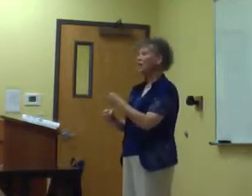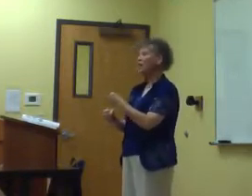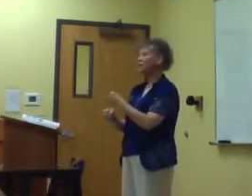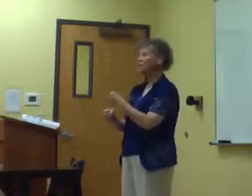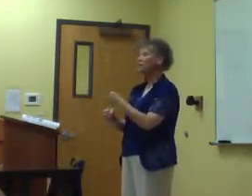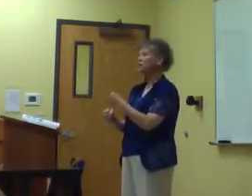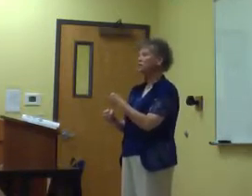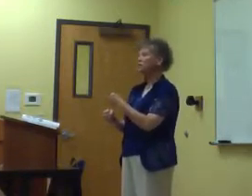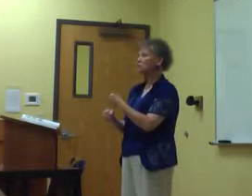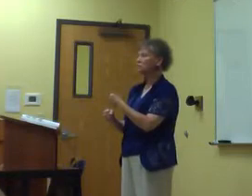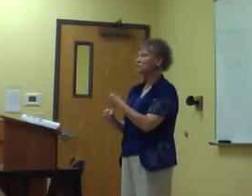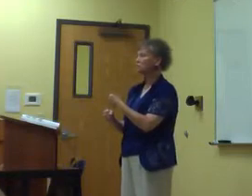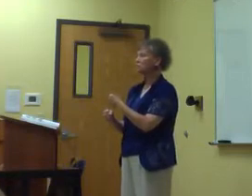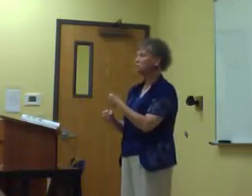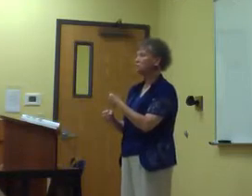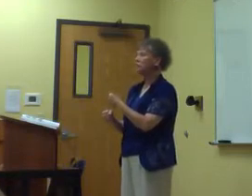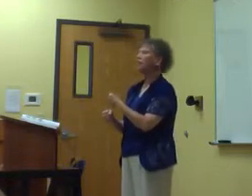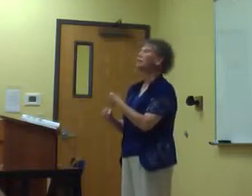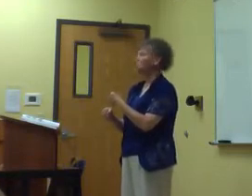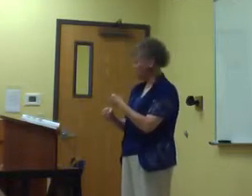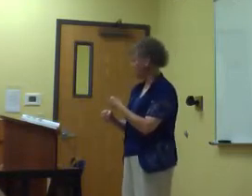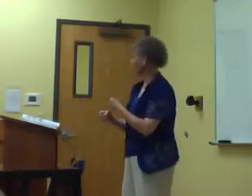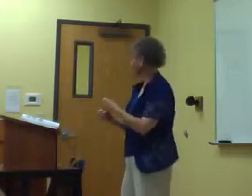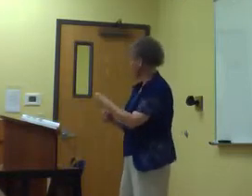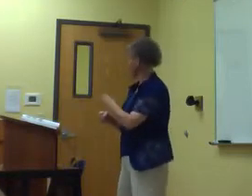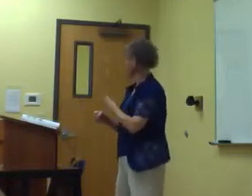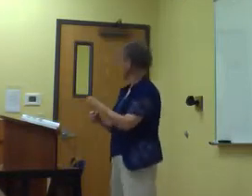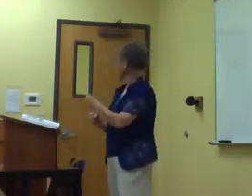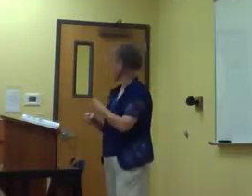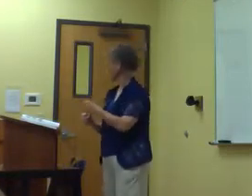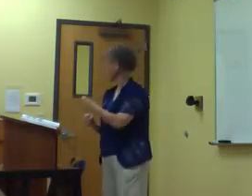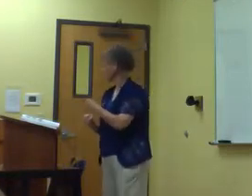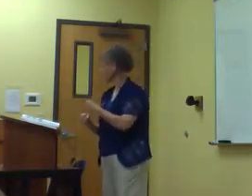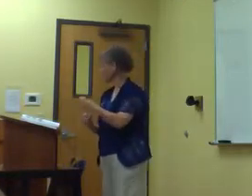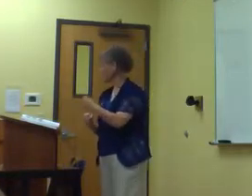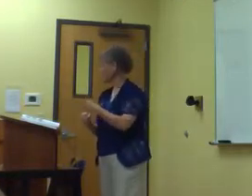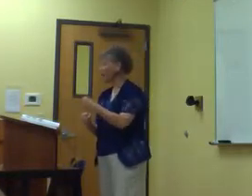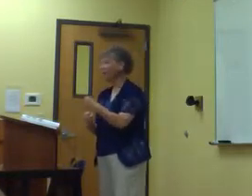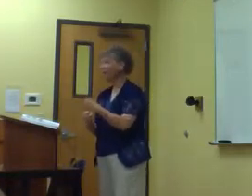is doing the motion? Your Dominant hand. Dominant hand. Dominant hand. So coffee,